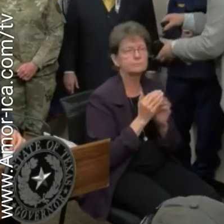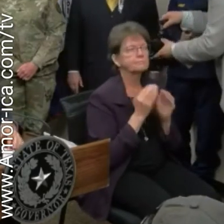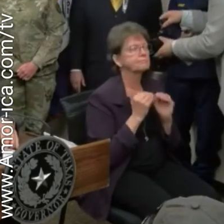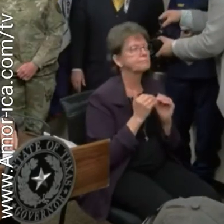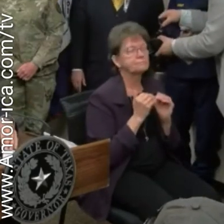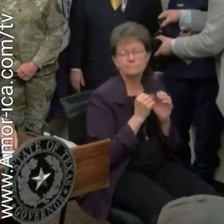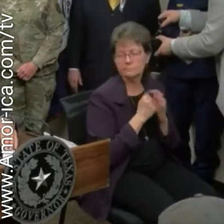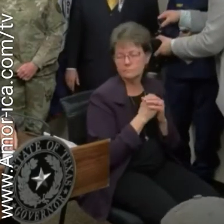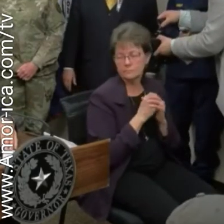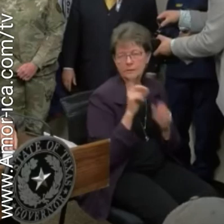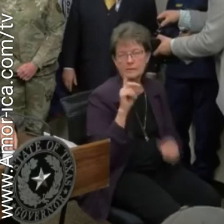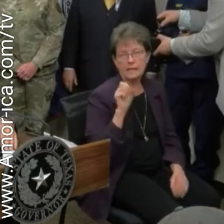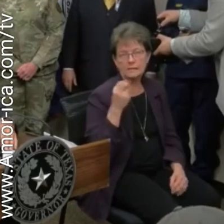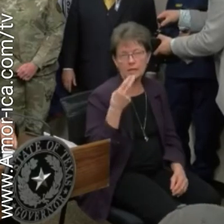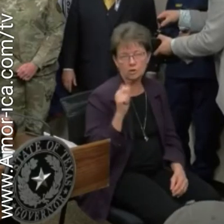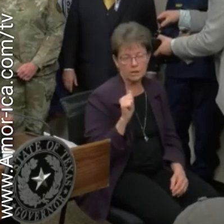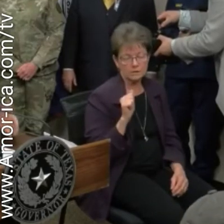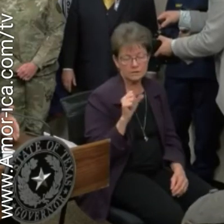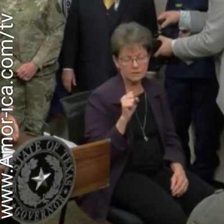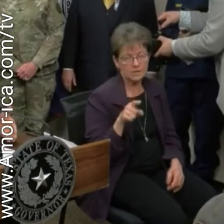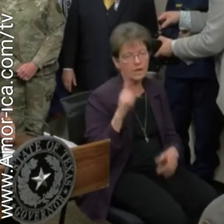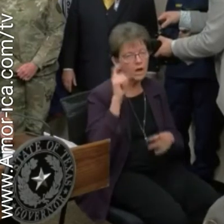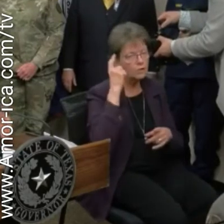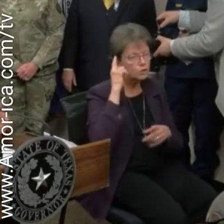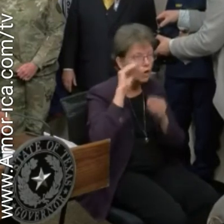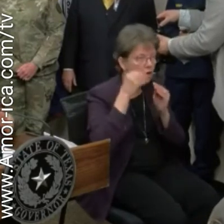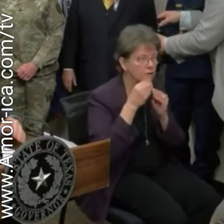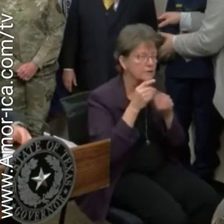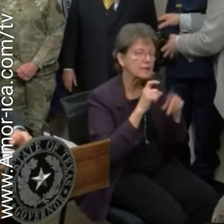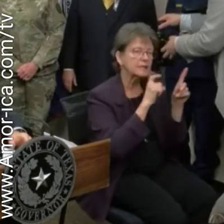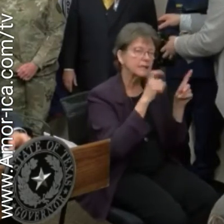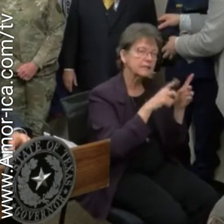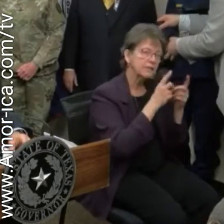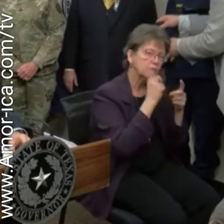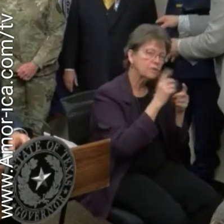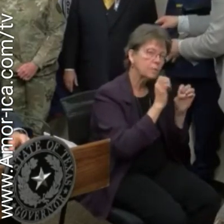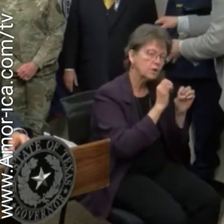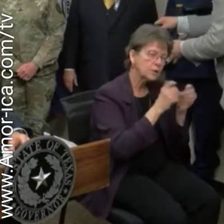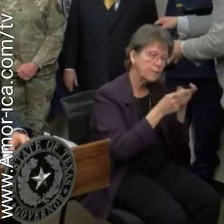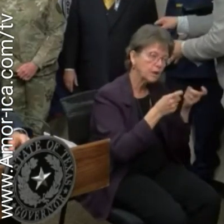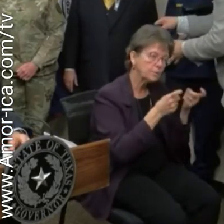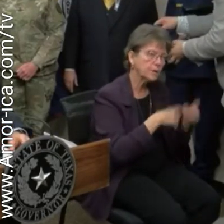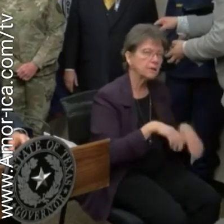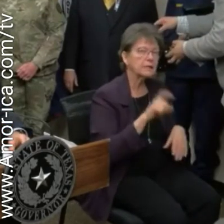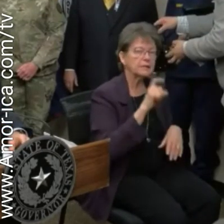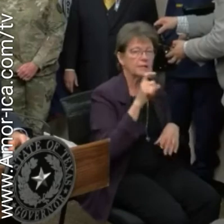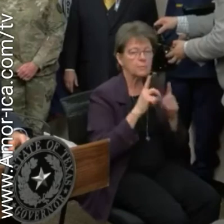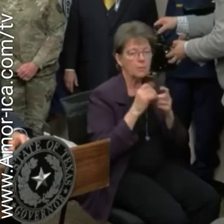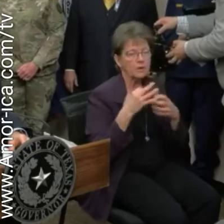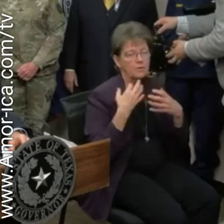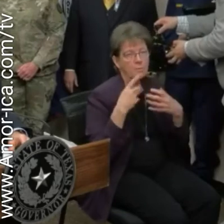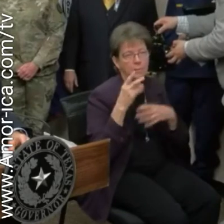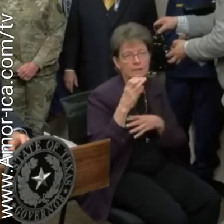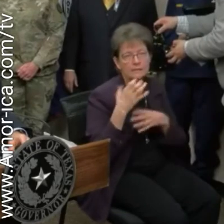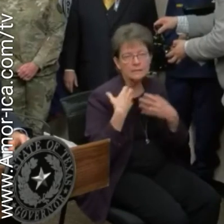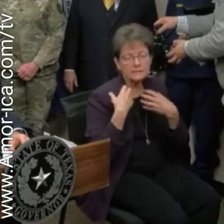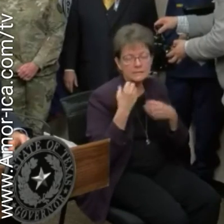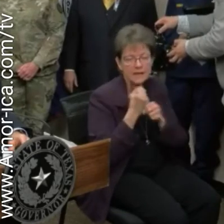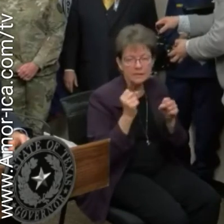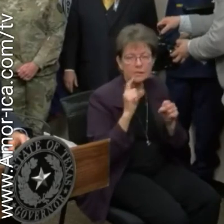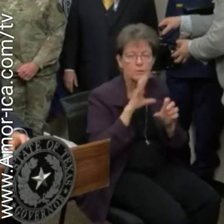And then DSHS, the governor's office, the Texas Division of Emergency Management, the Texas Department of Public Safety participate in